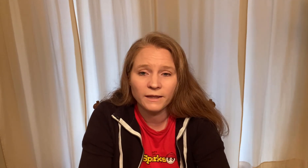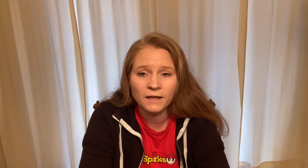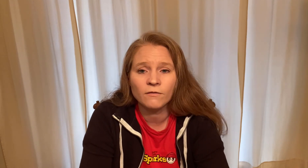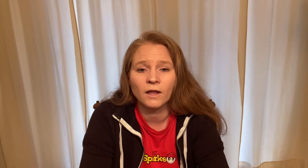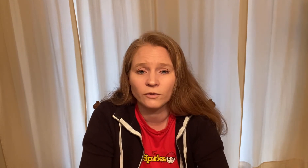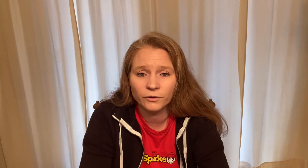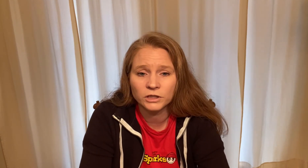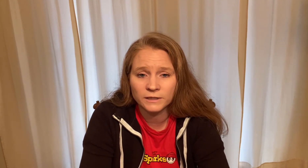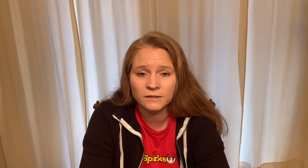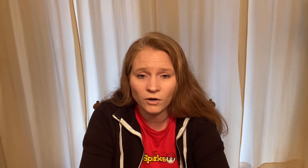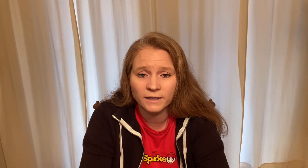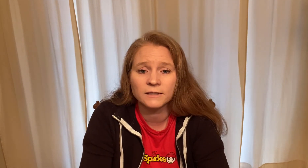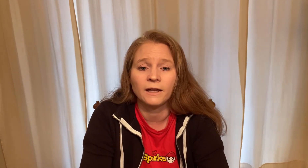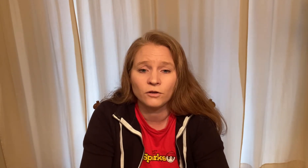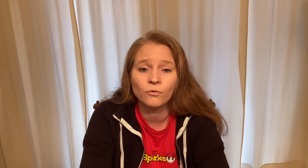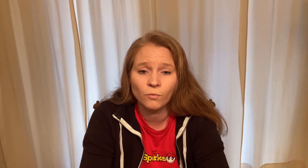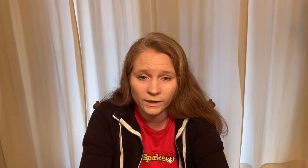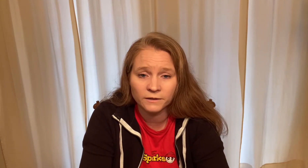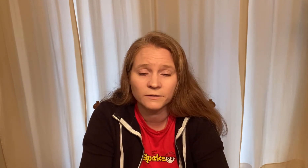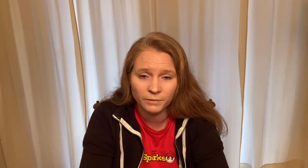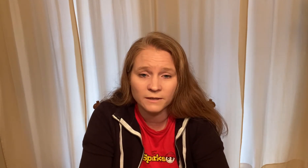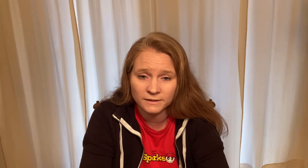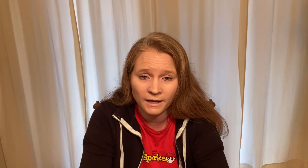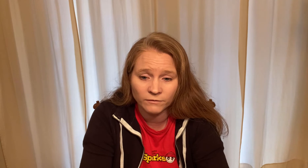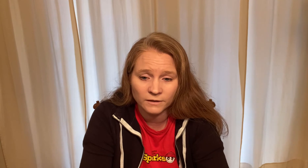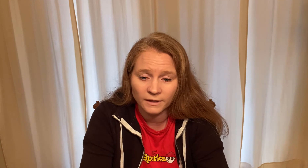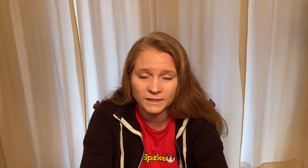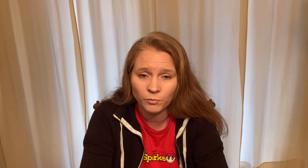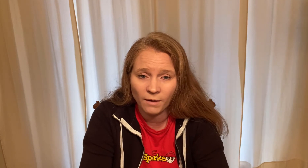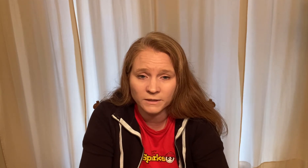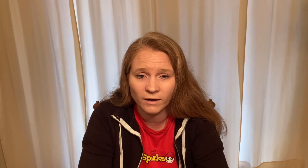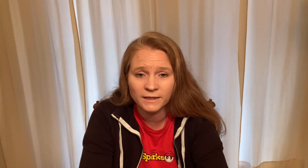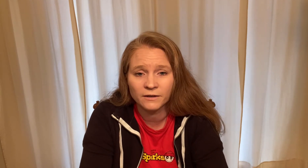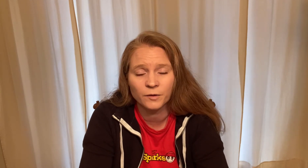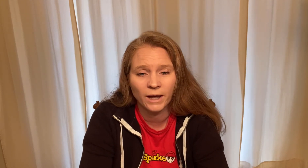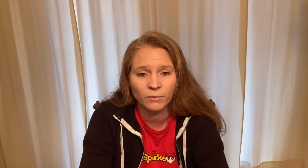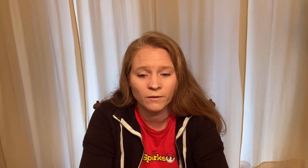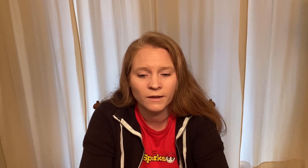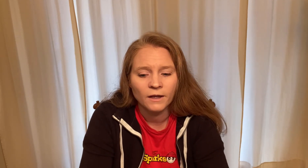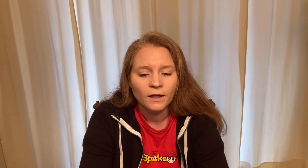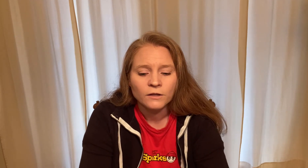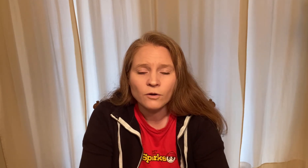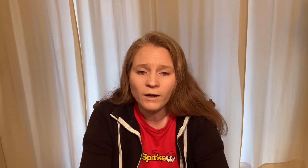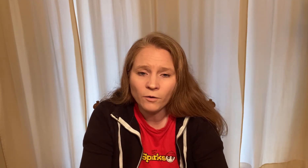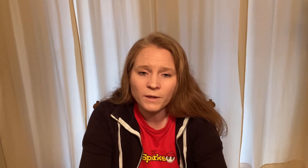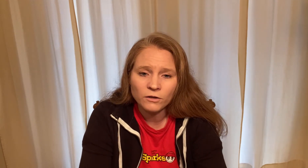"Believe on the Lord Jesus Christ and you will be saved." It's a promise right there in the Bible. So I hope that you